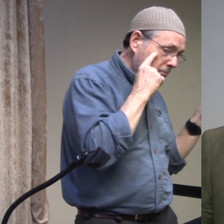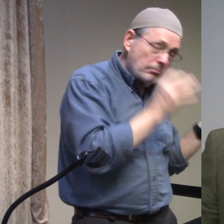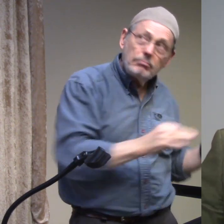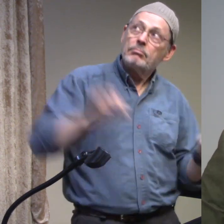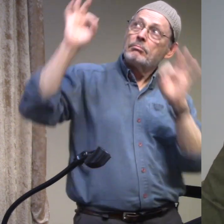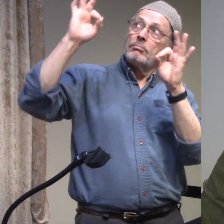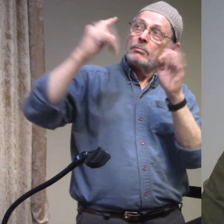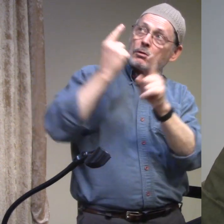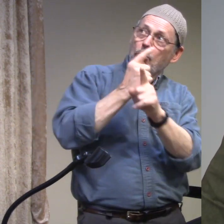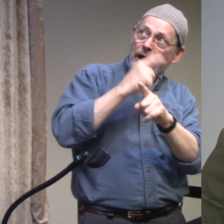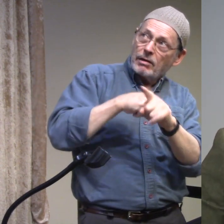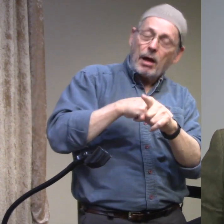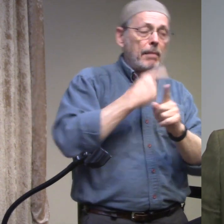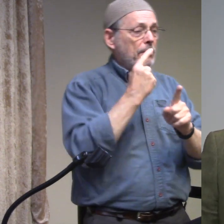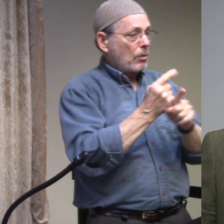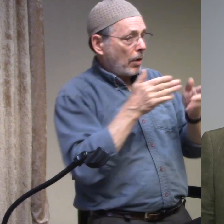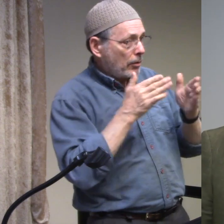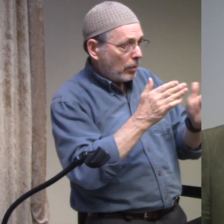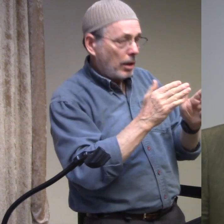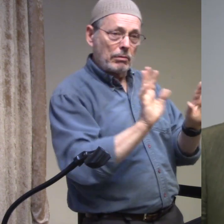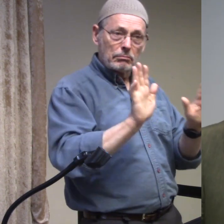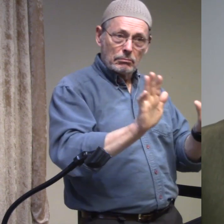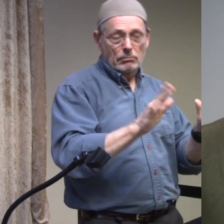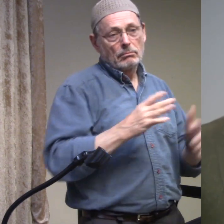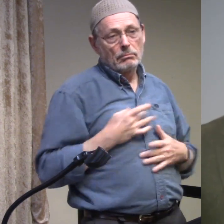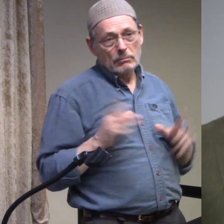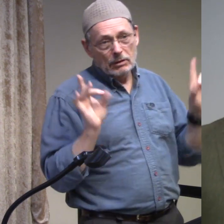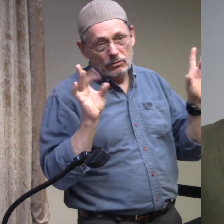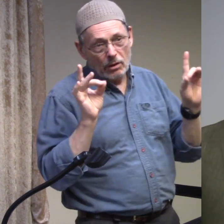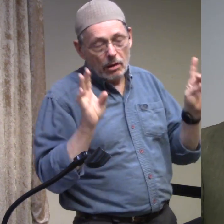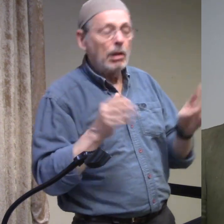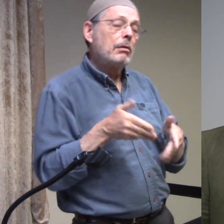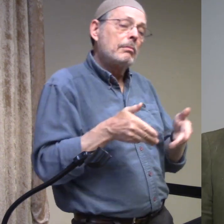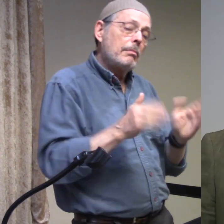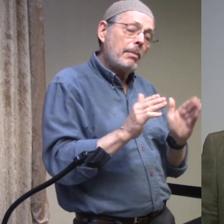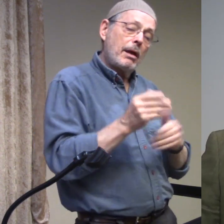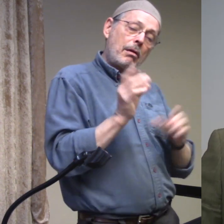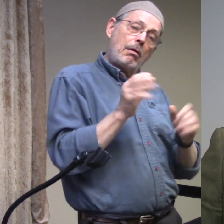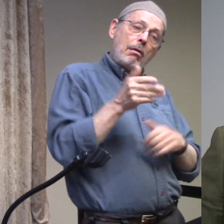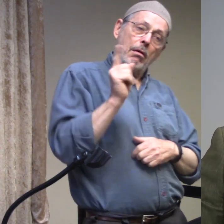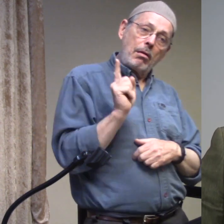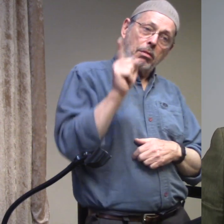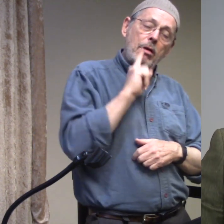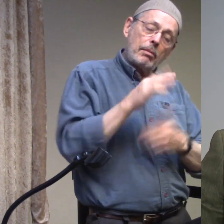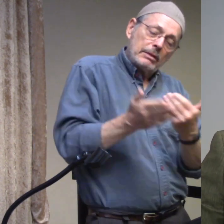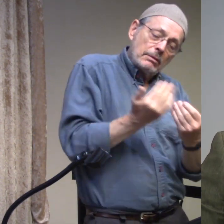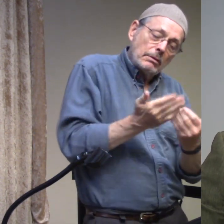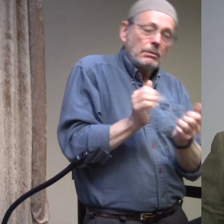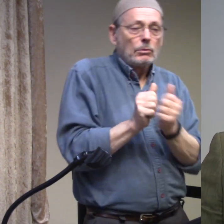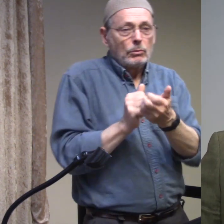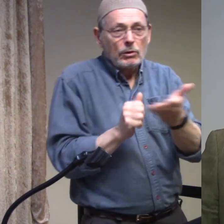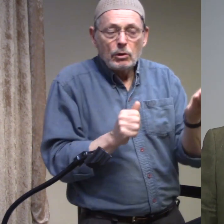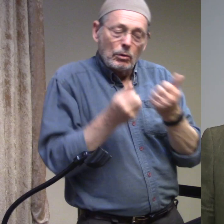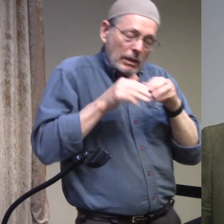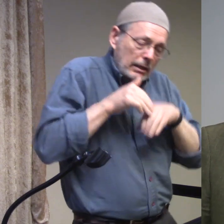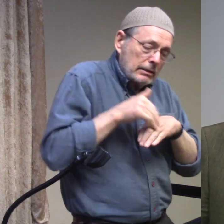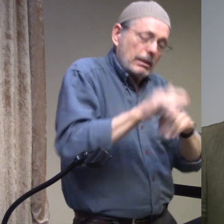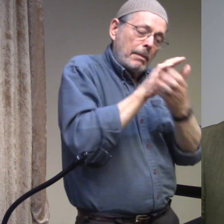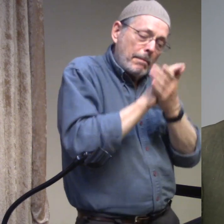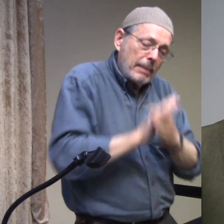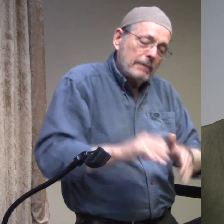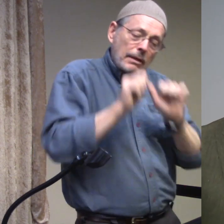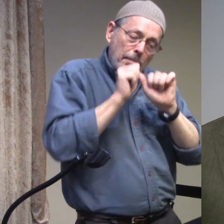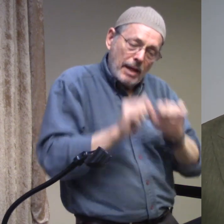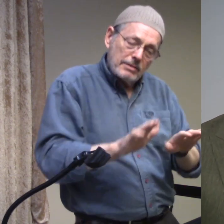the right time, in the right way, and in the right manner, inshallah. And may Allah be gentle with us. May Allah send peace and blessings on humanity's